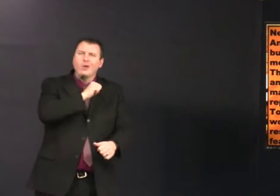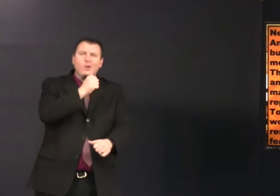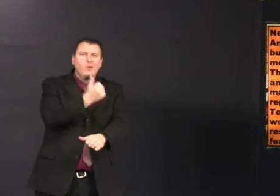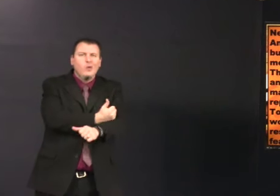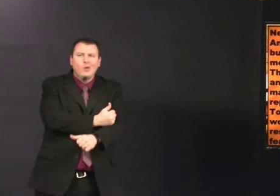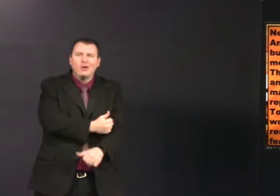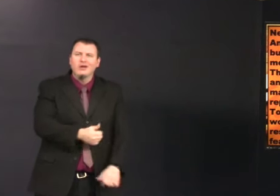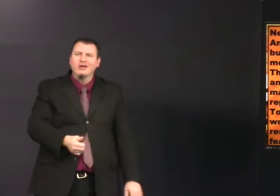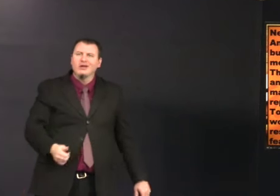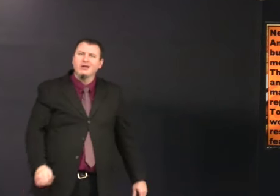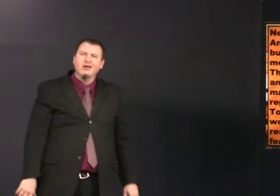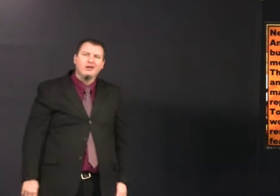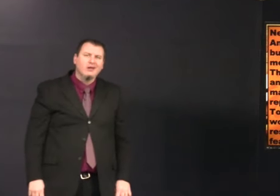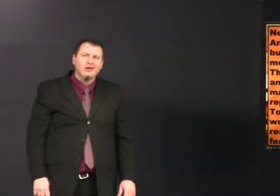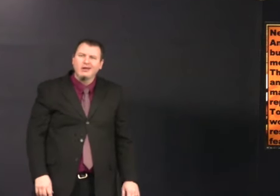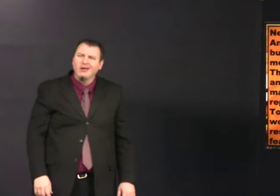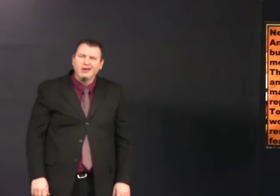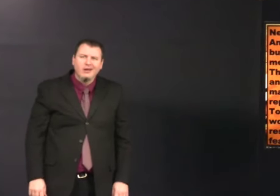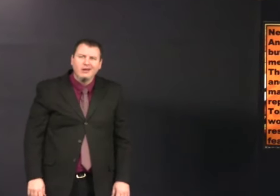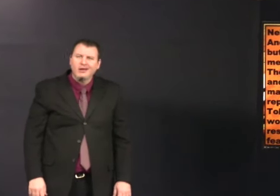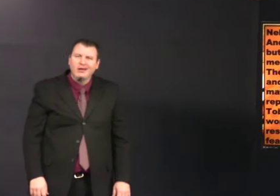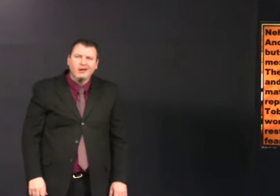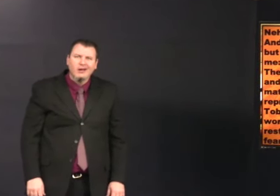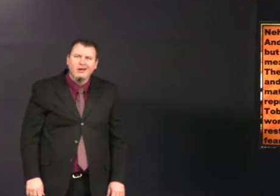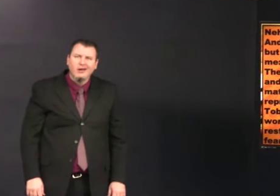would lose my authority.